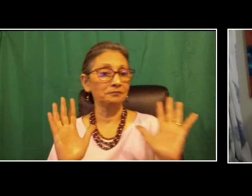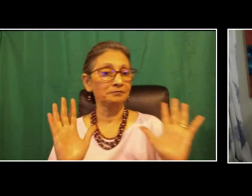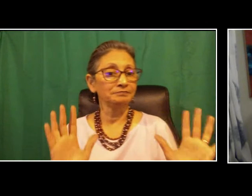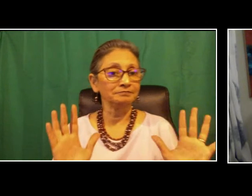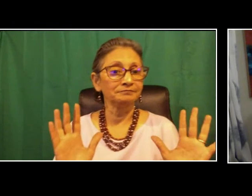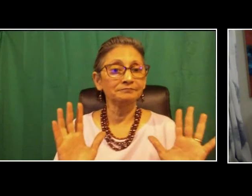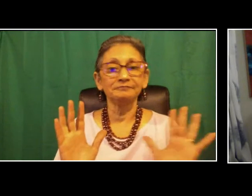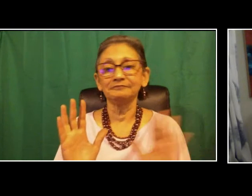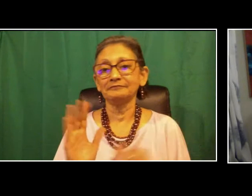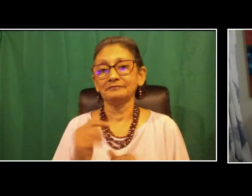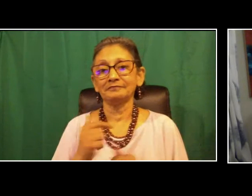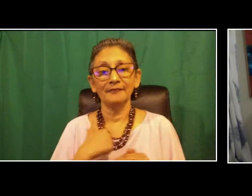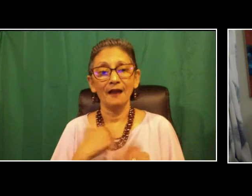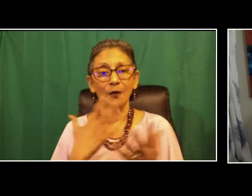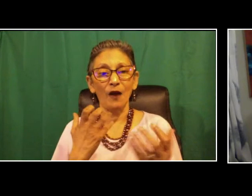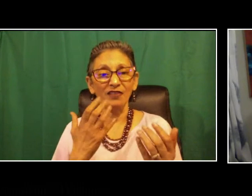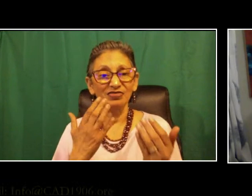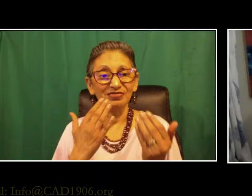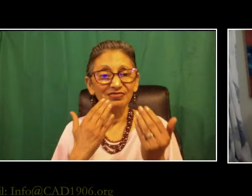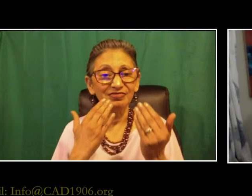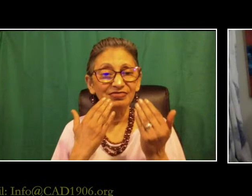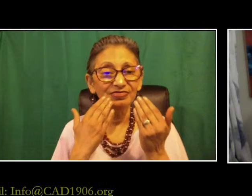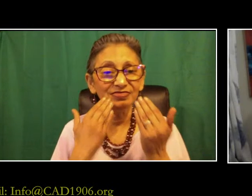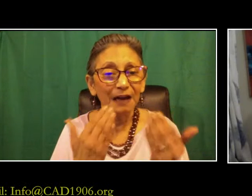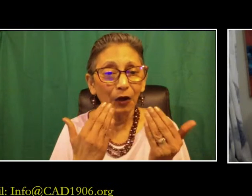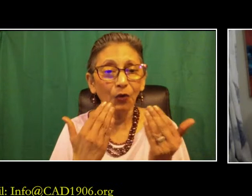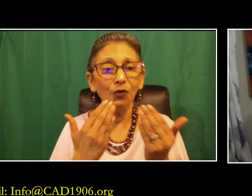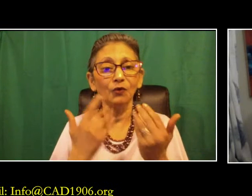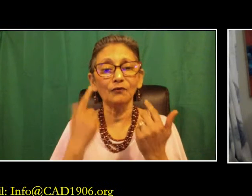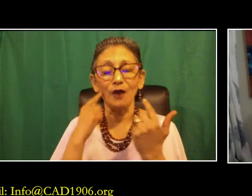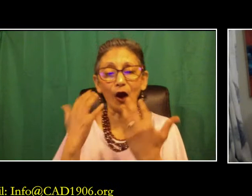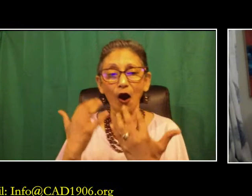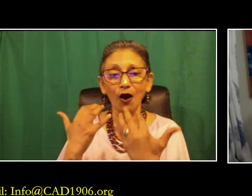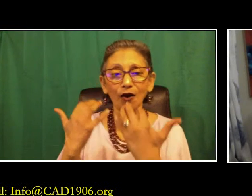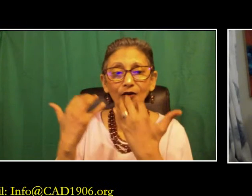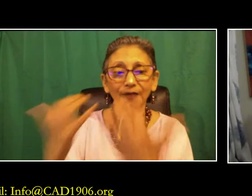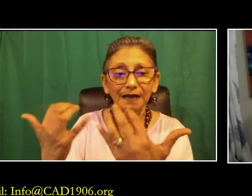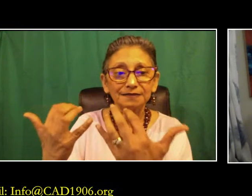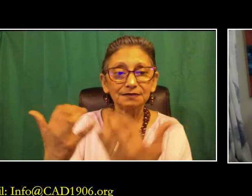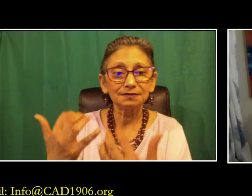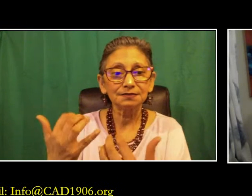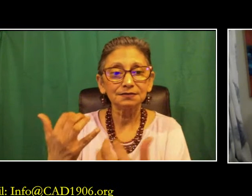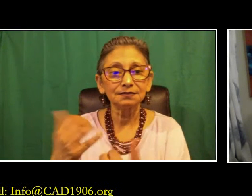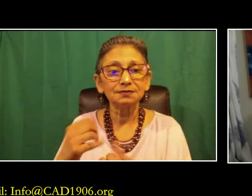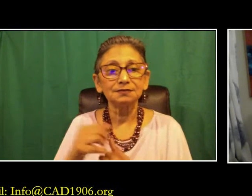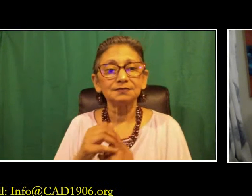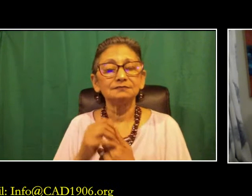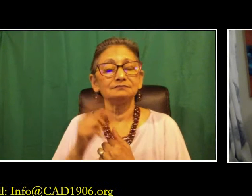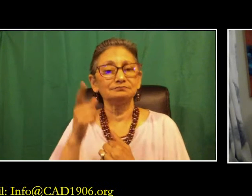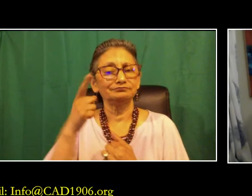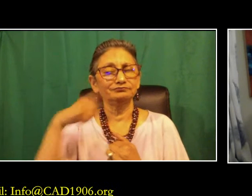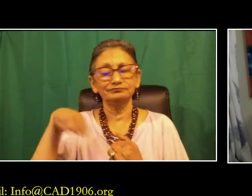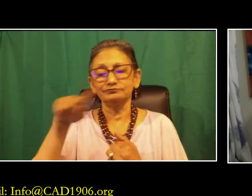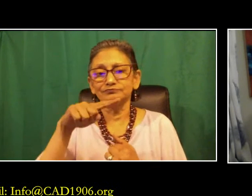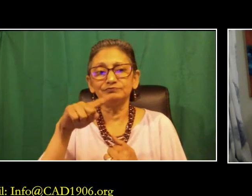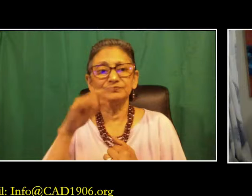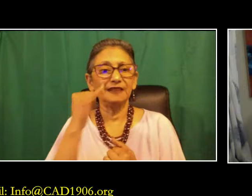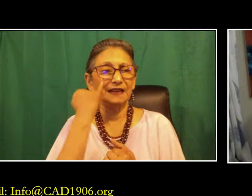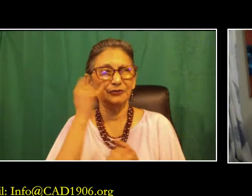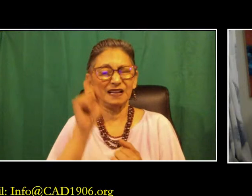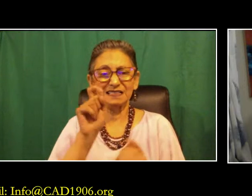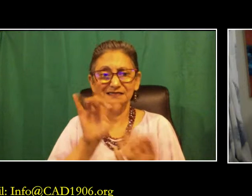So any more questions from our audience today? It appears not. I want to share my